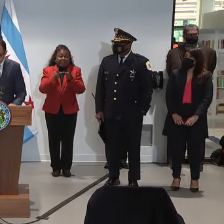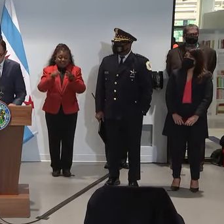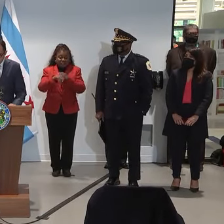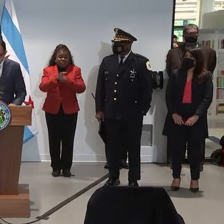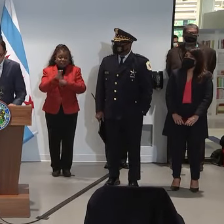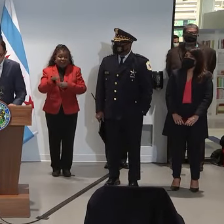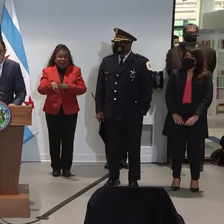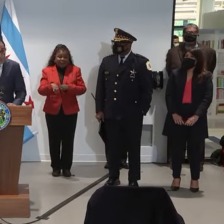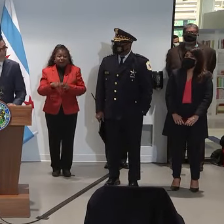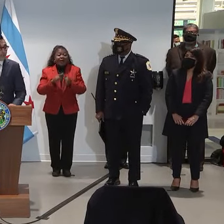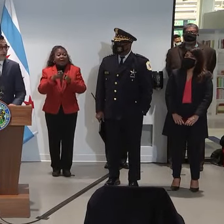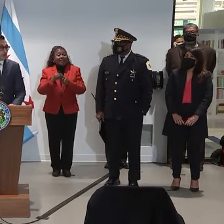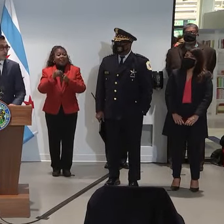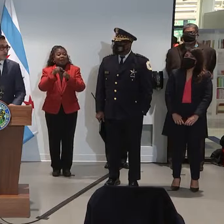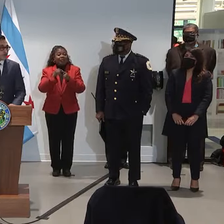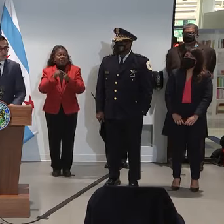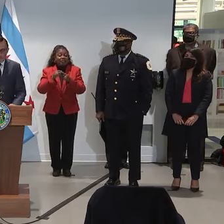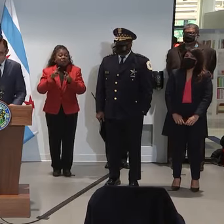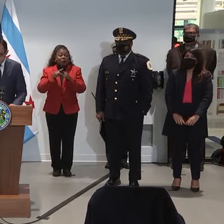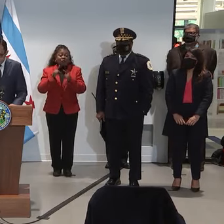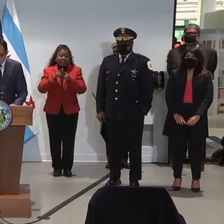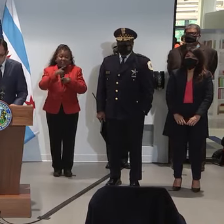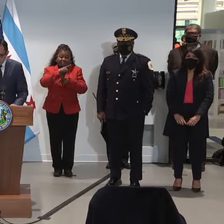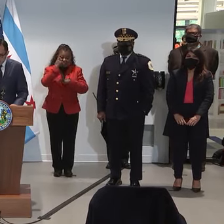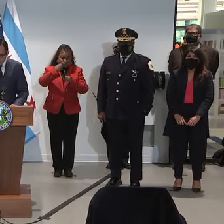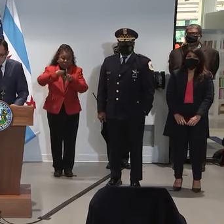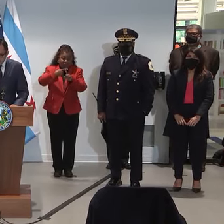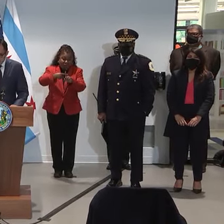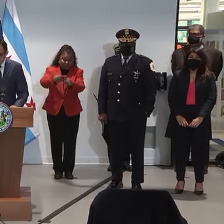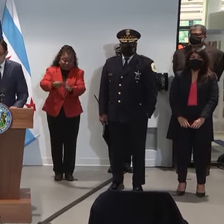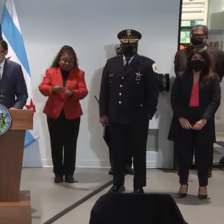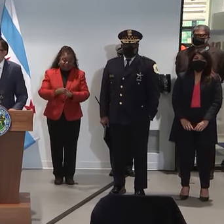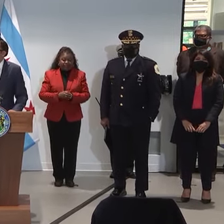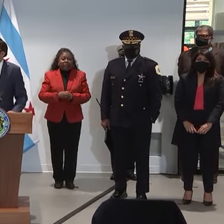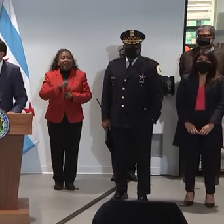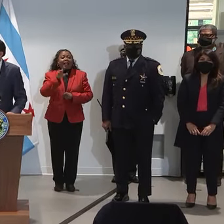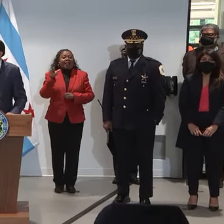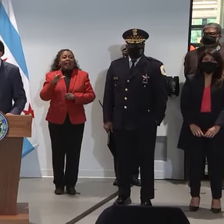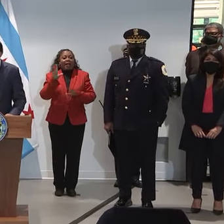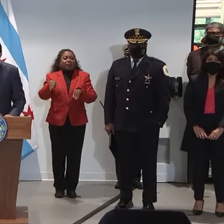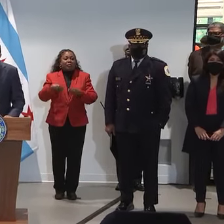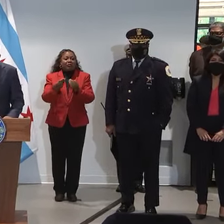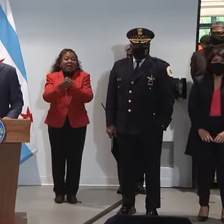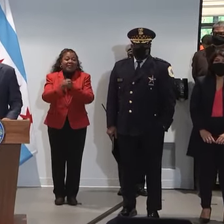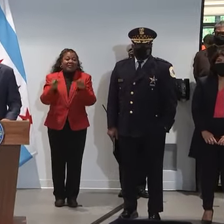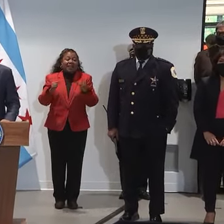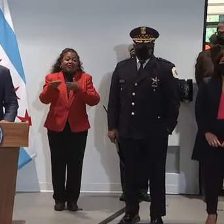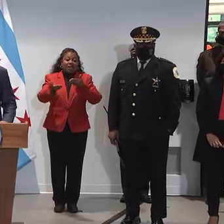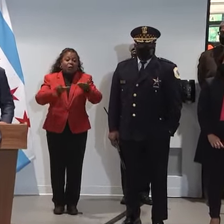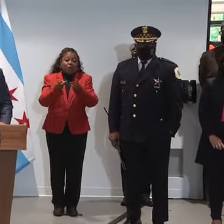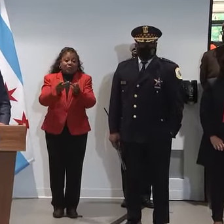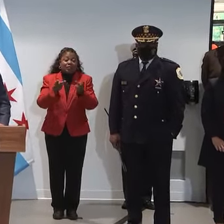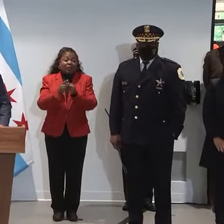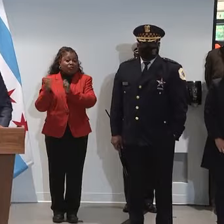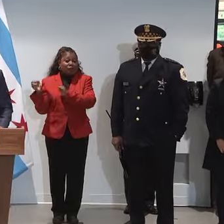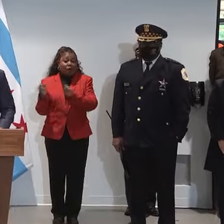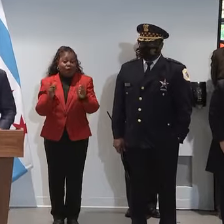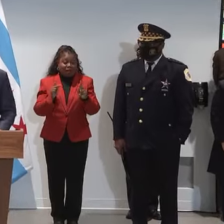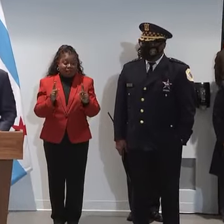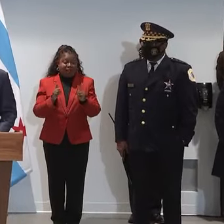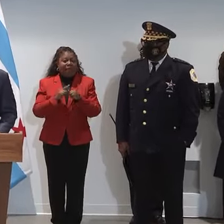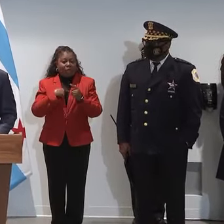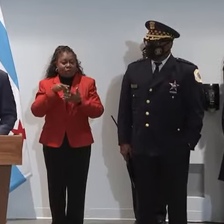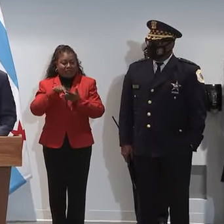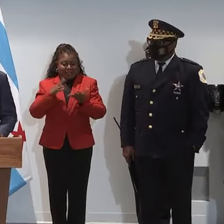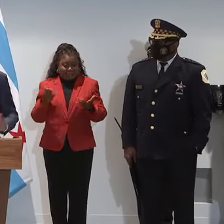Chicago, especially over these summer months. Libraries provide safe and welcoming spaces for all, and